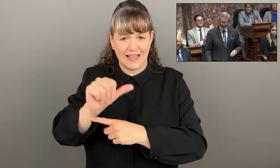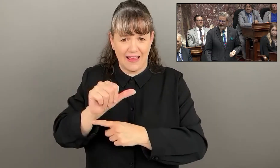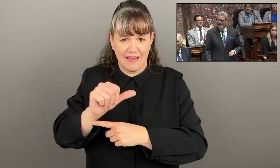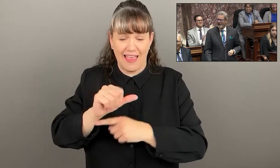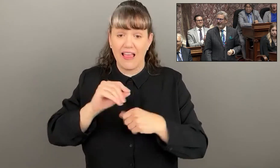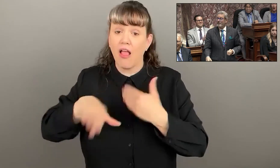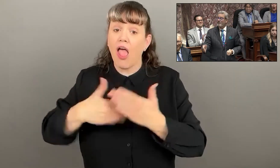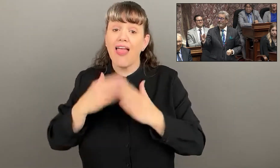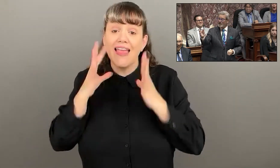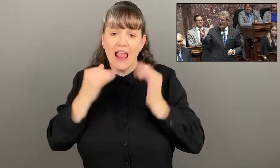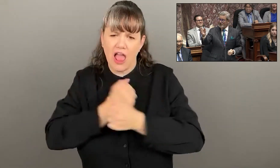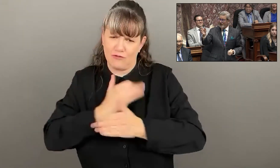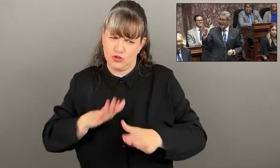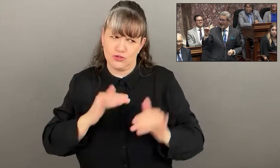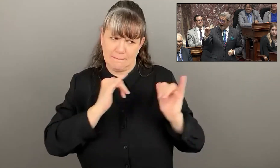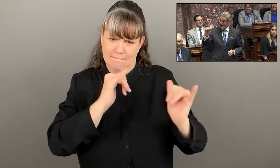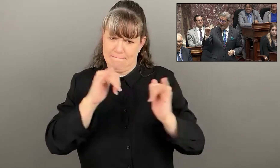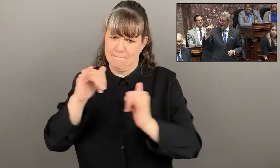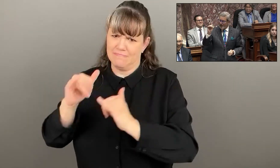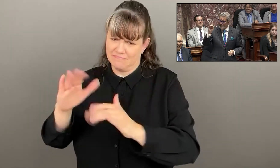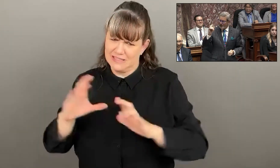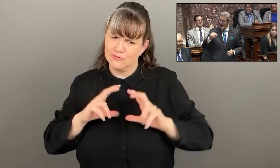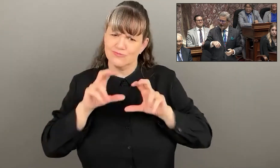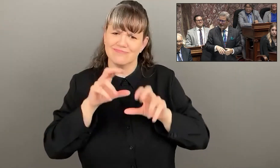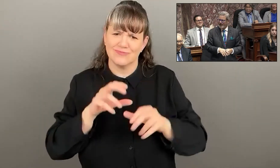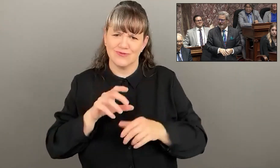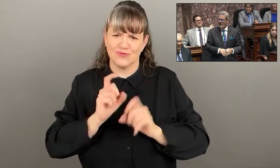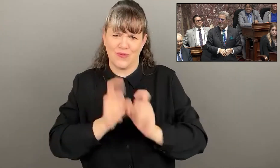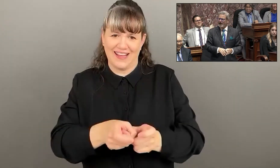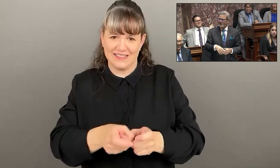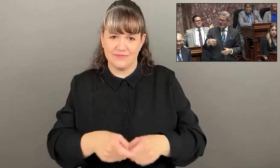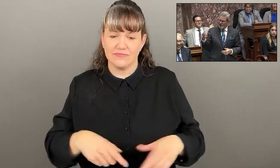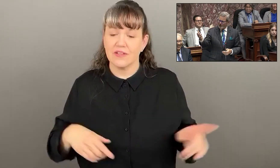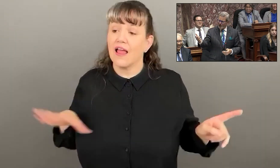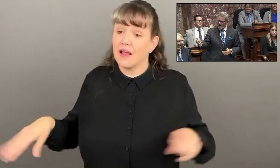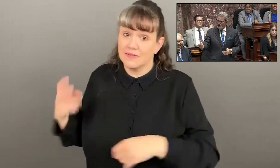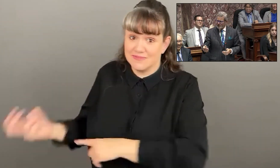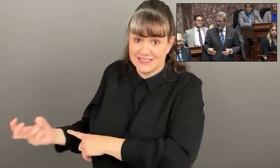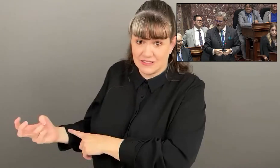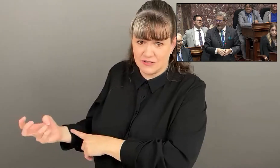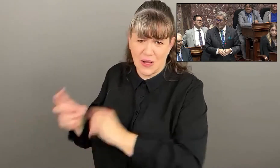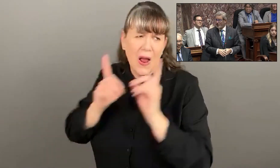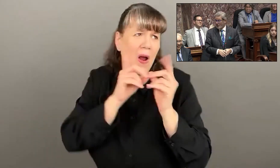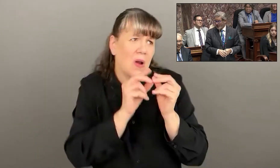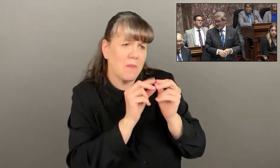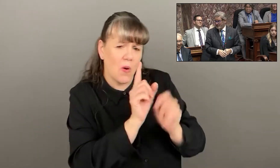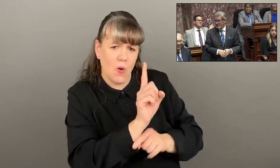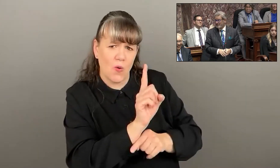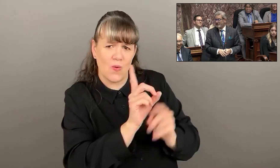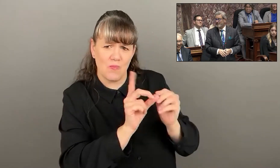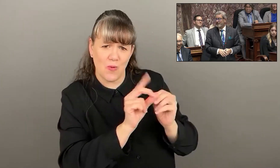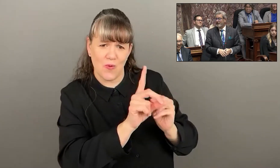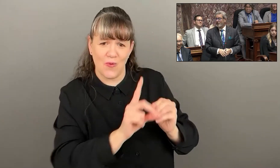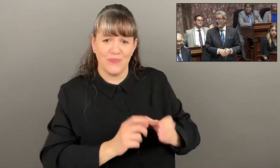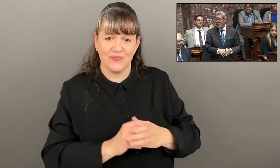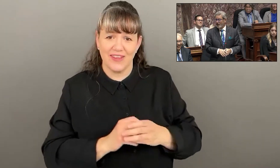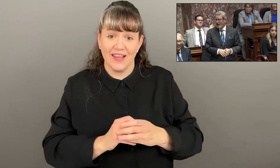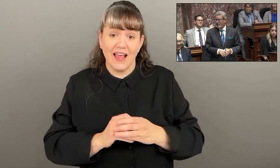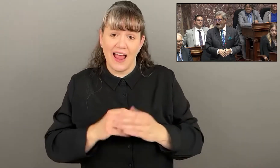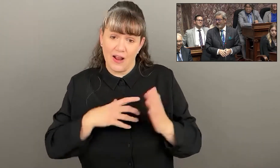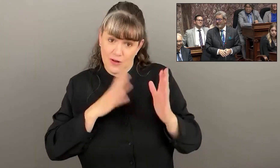a seat. Mr. Speaker, one more thing. If you will graciously honor